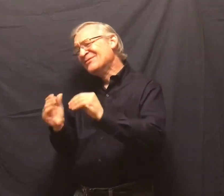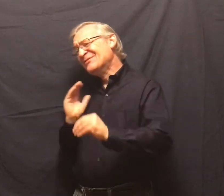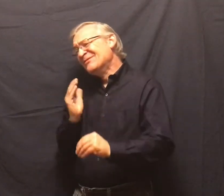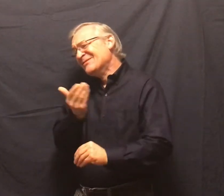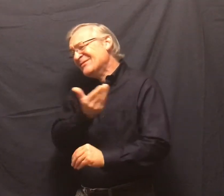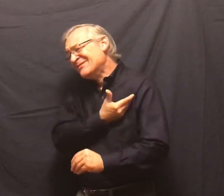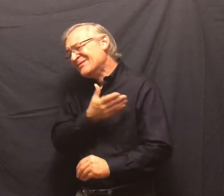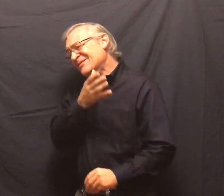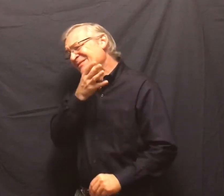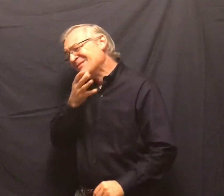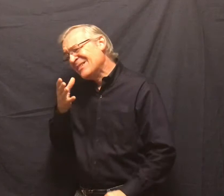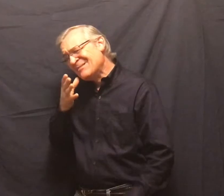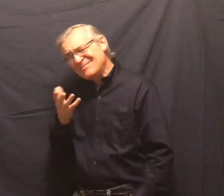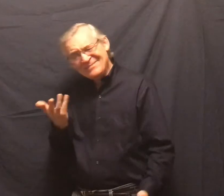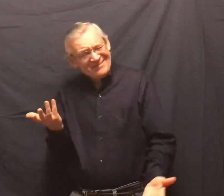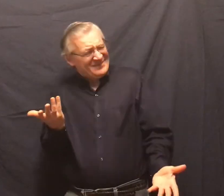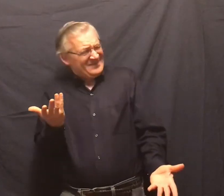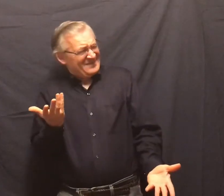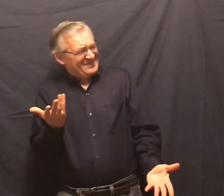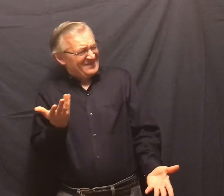"I just told you just last night."